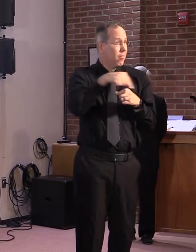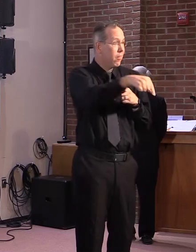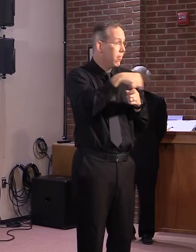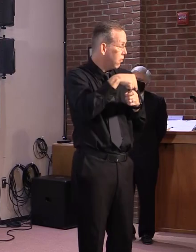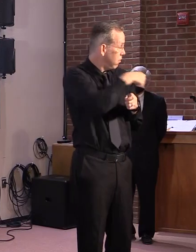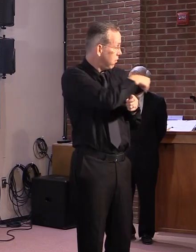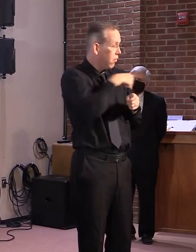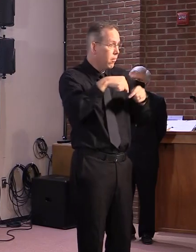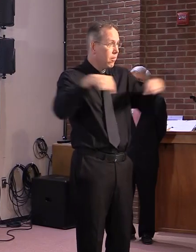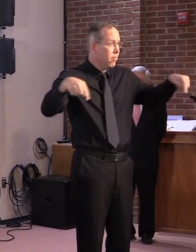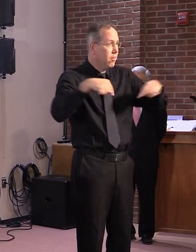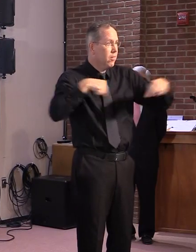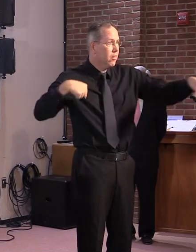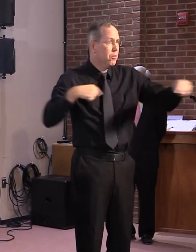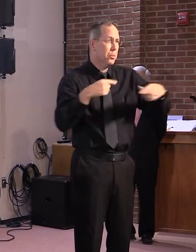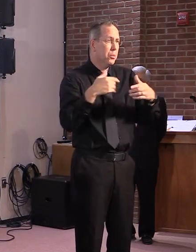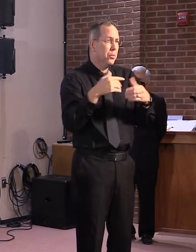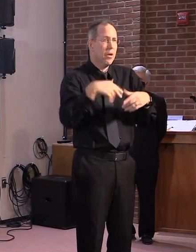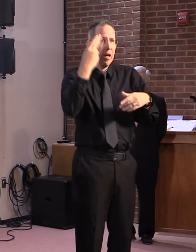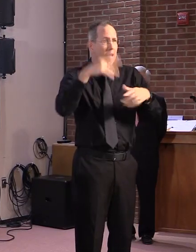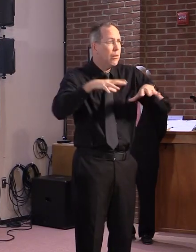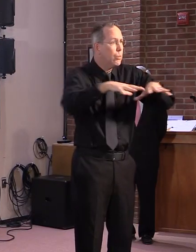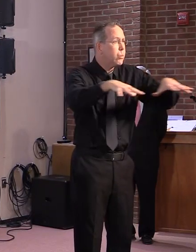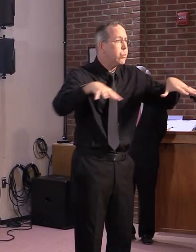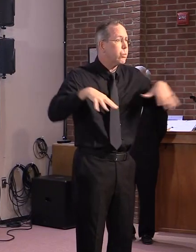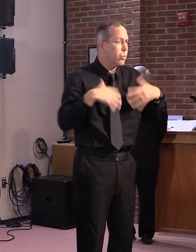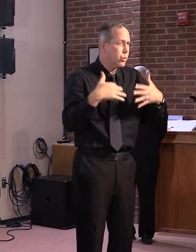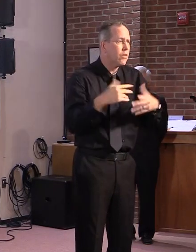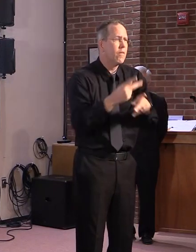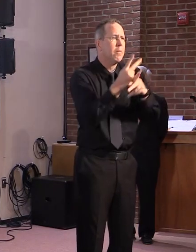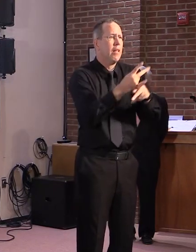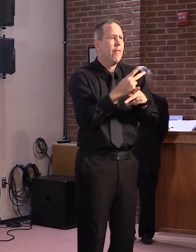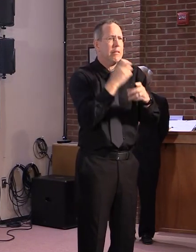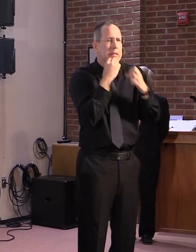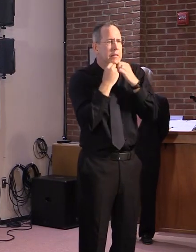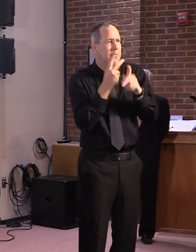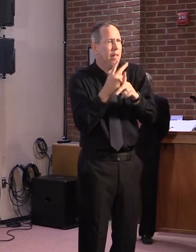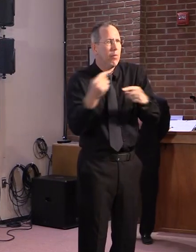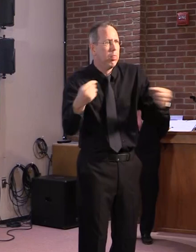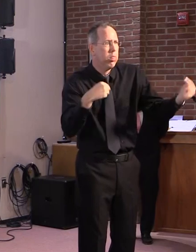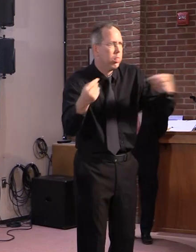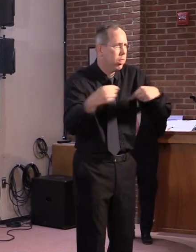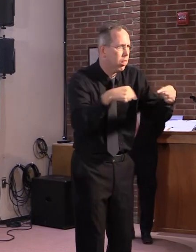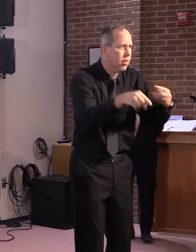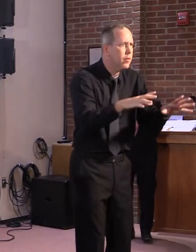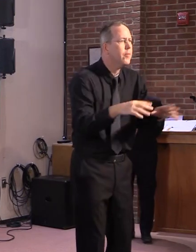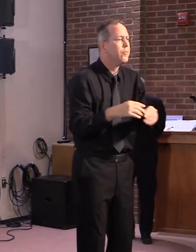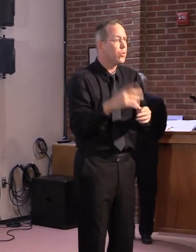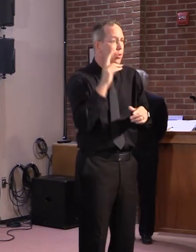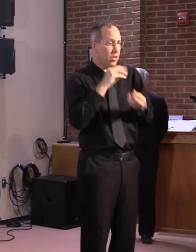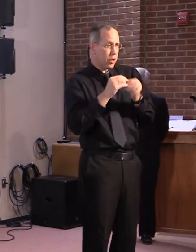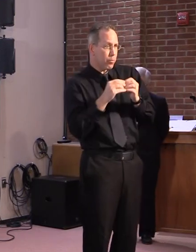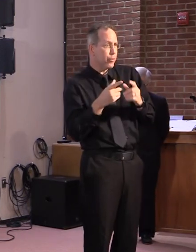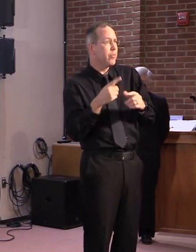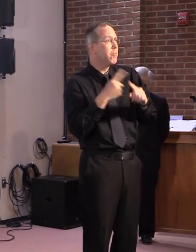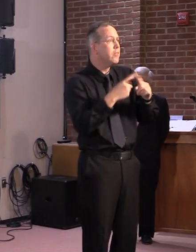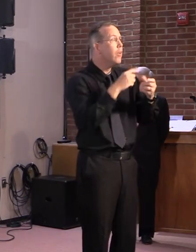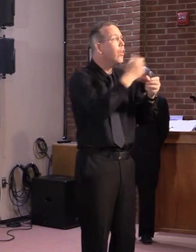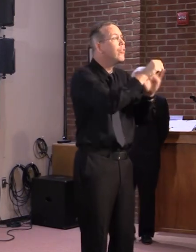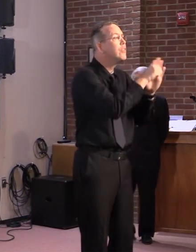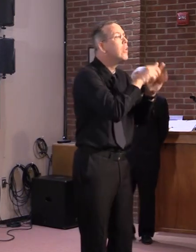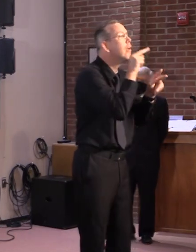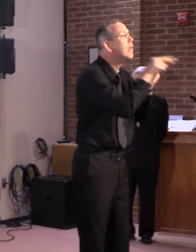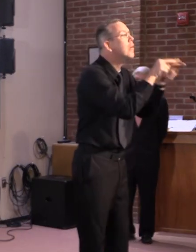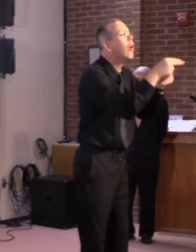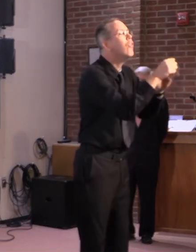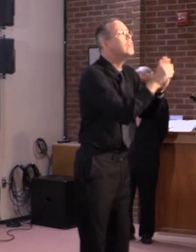the impacts of each step we take, as well as those of our neighbors as well. But the fact is, we've